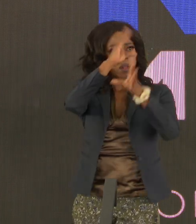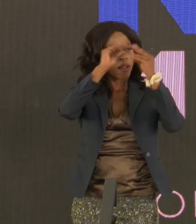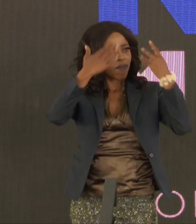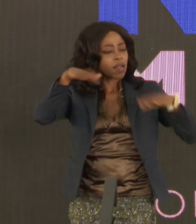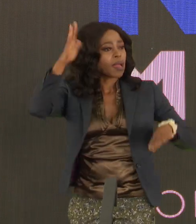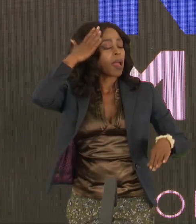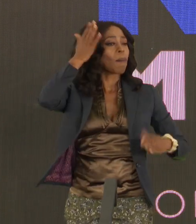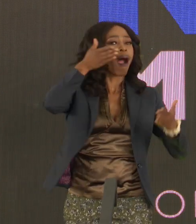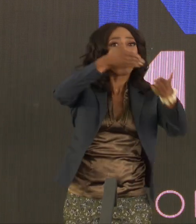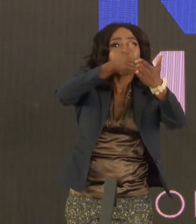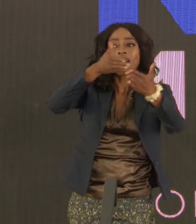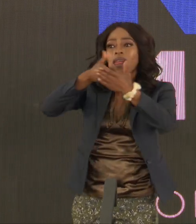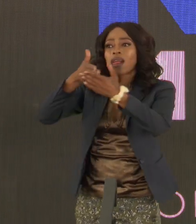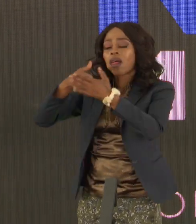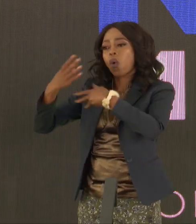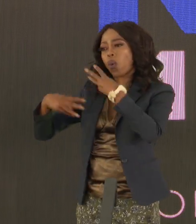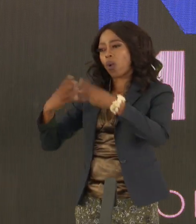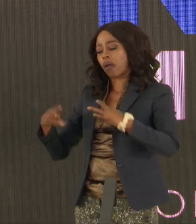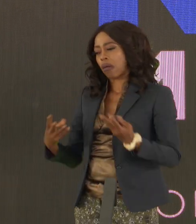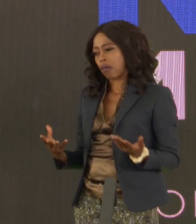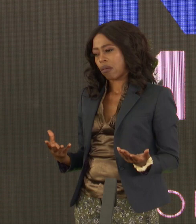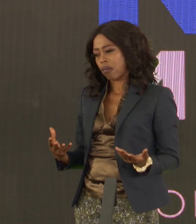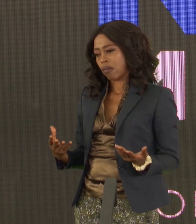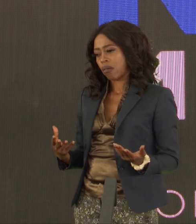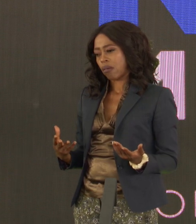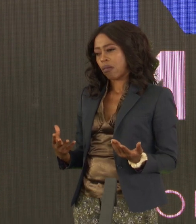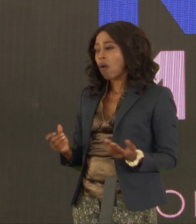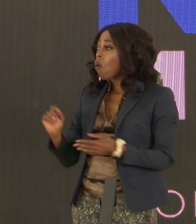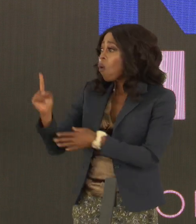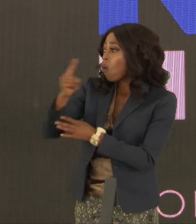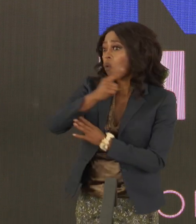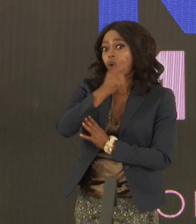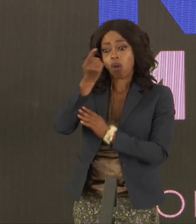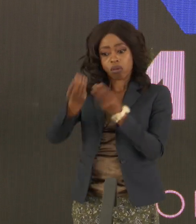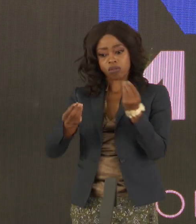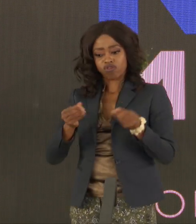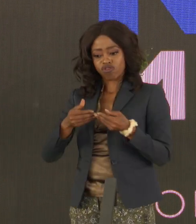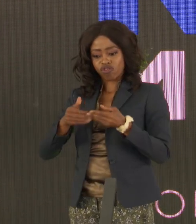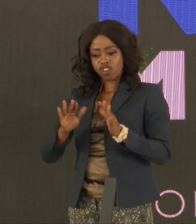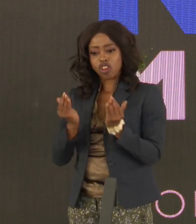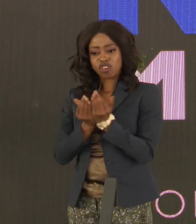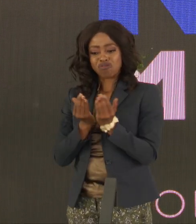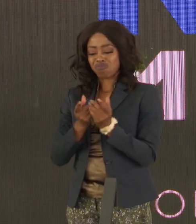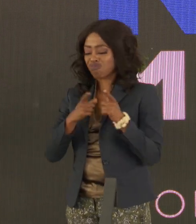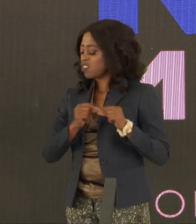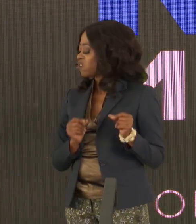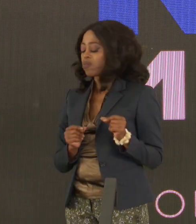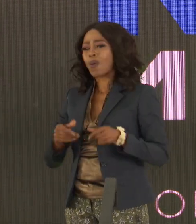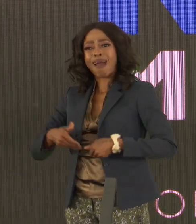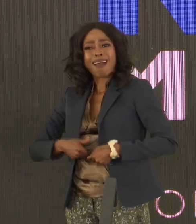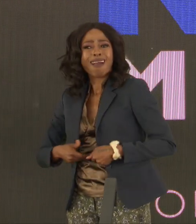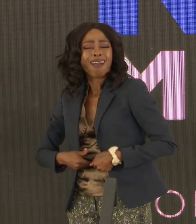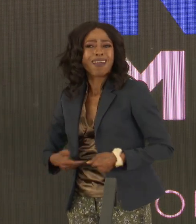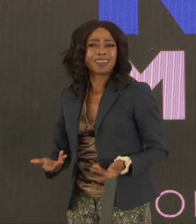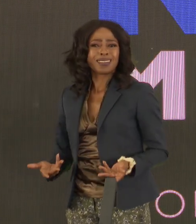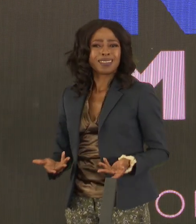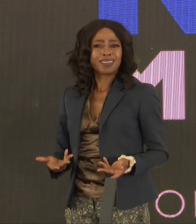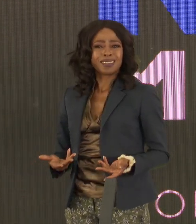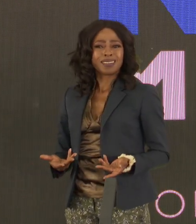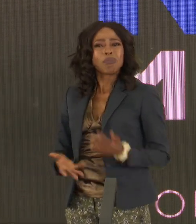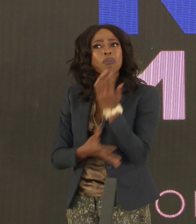African history. Nearly half of all children who start school never finish because of poverty,